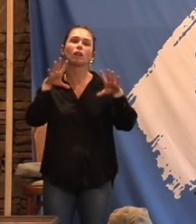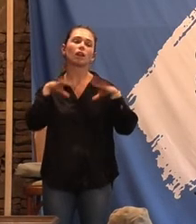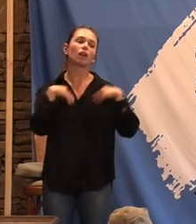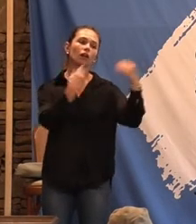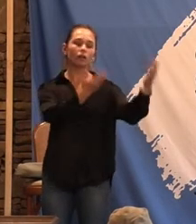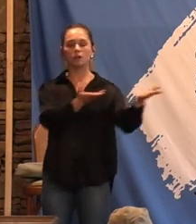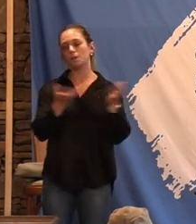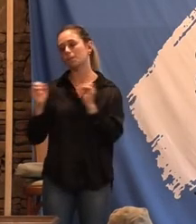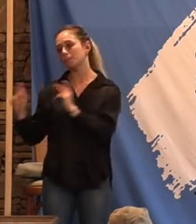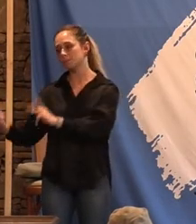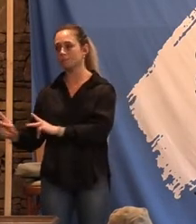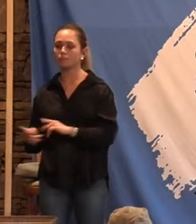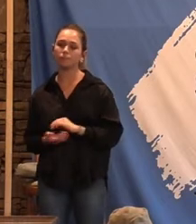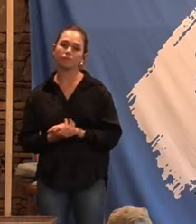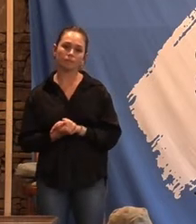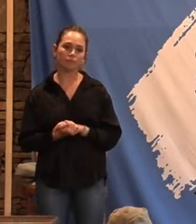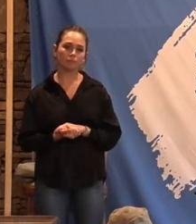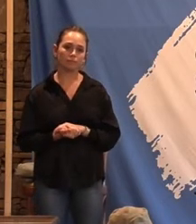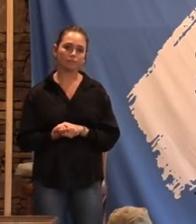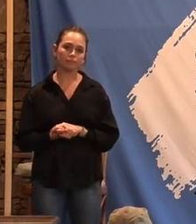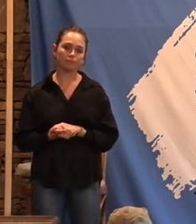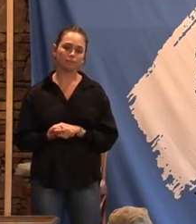back.